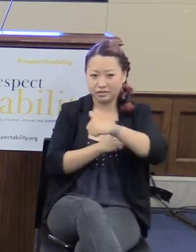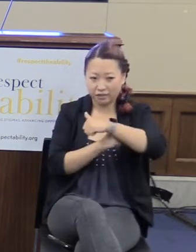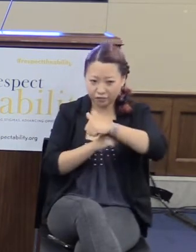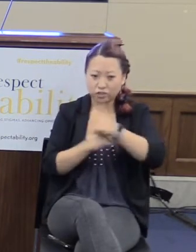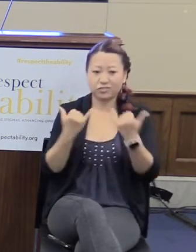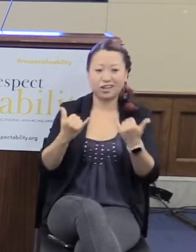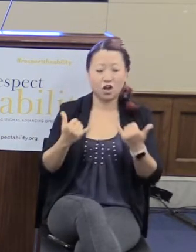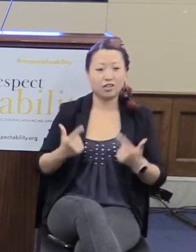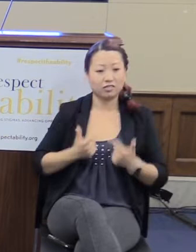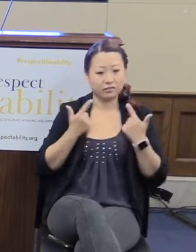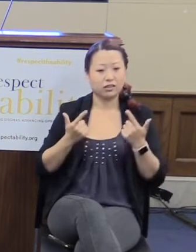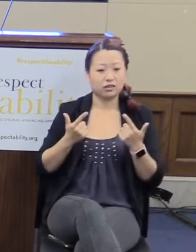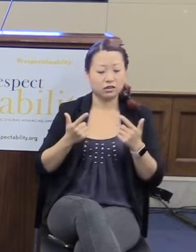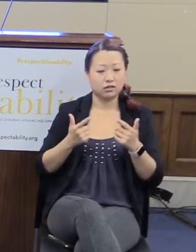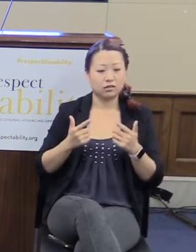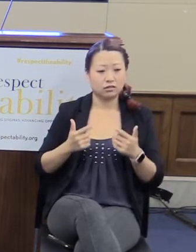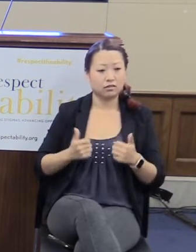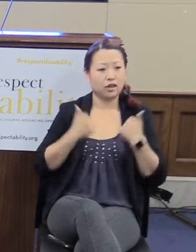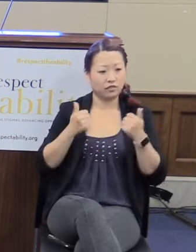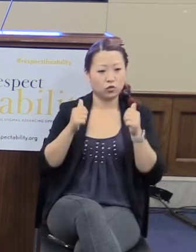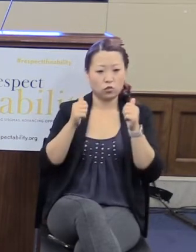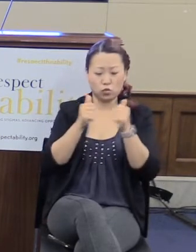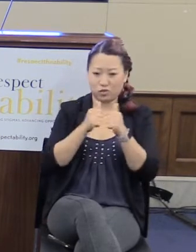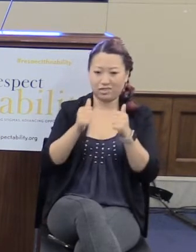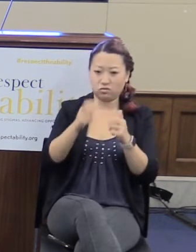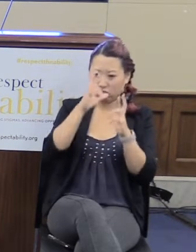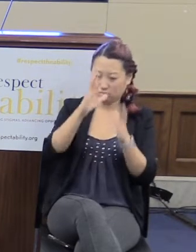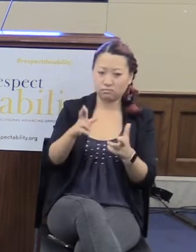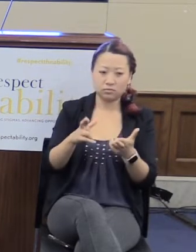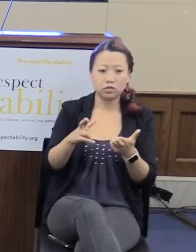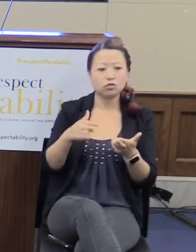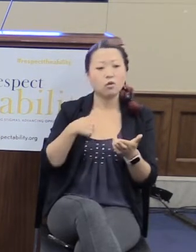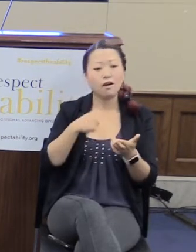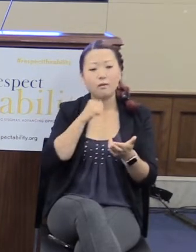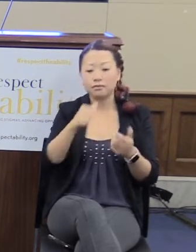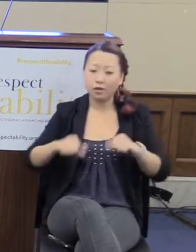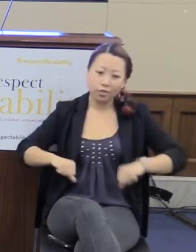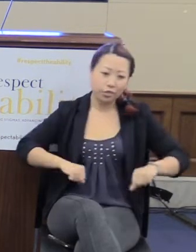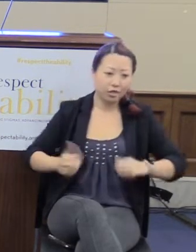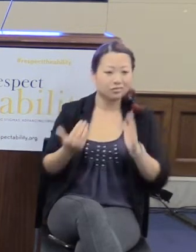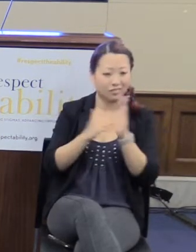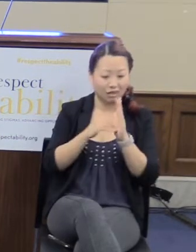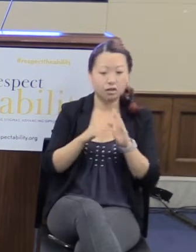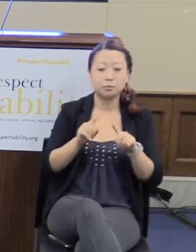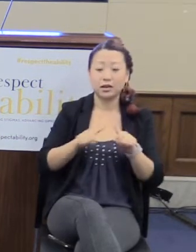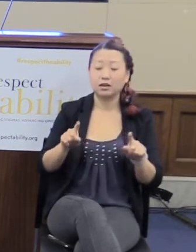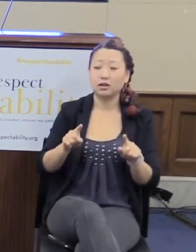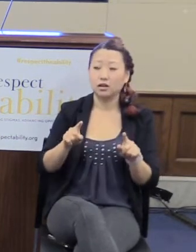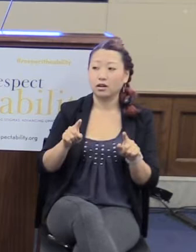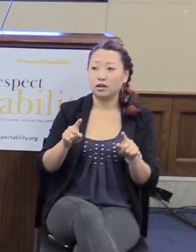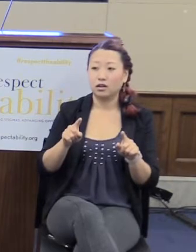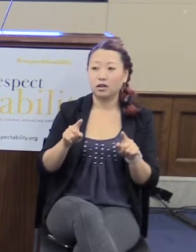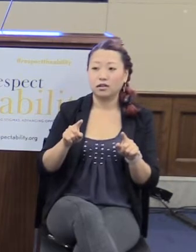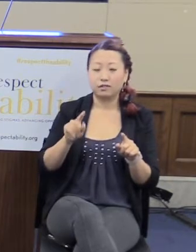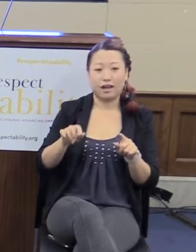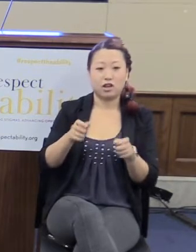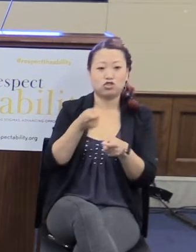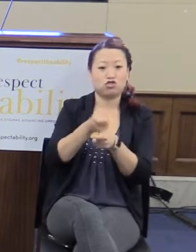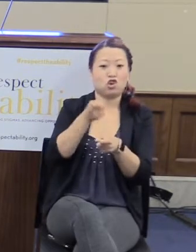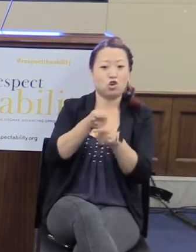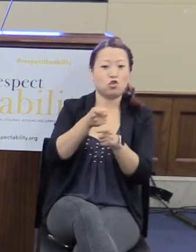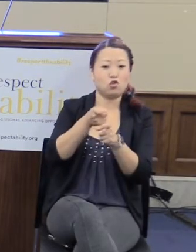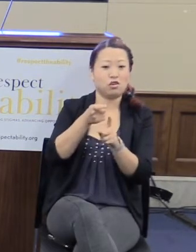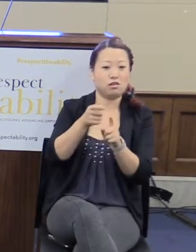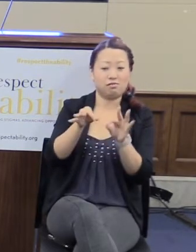So I'm not doing that to brag, though, believe me. I'll tell you, the point is coming. The punchline is coming. Be